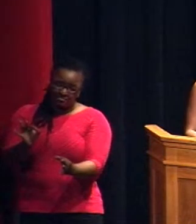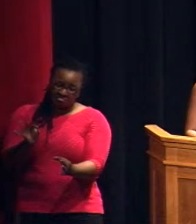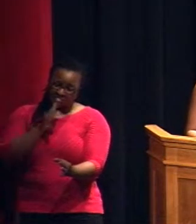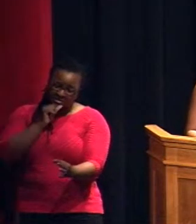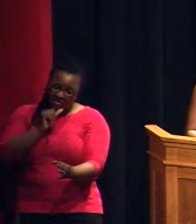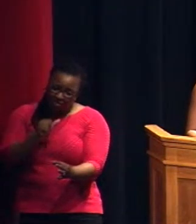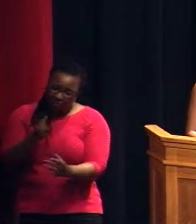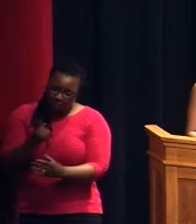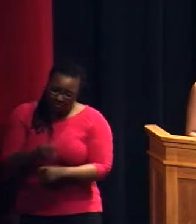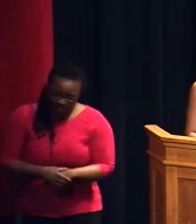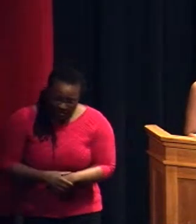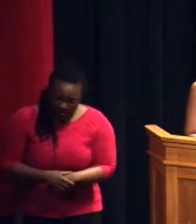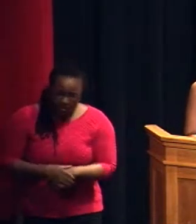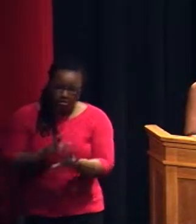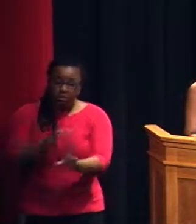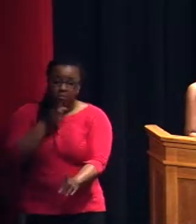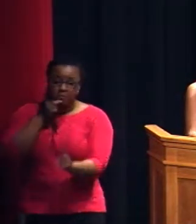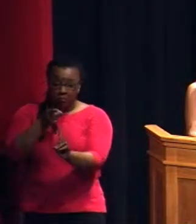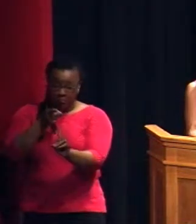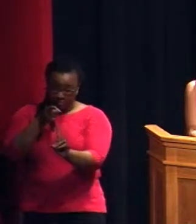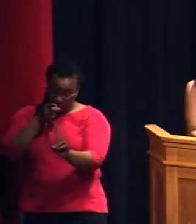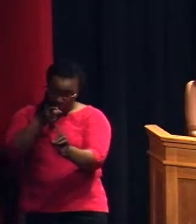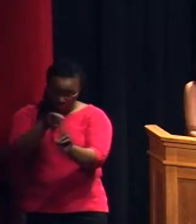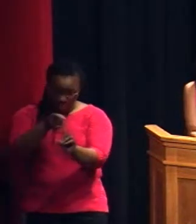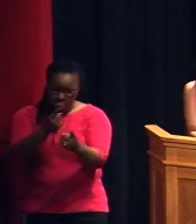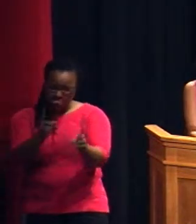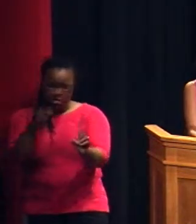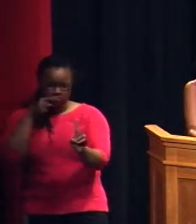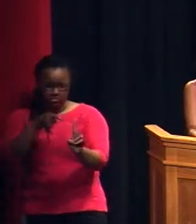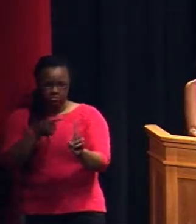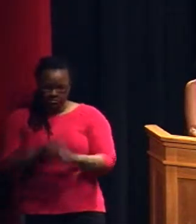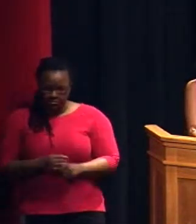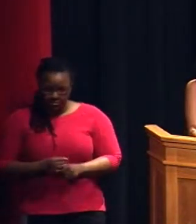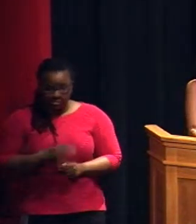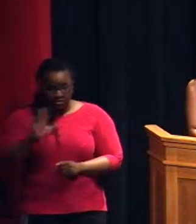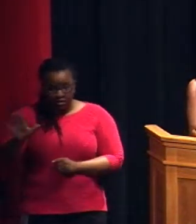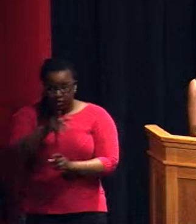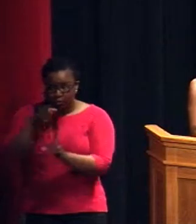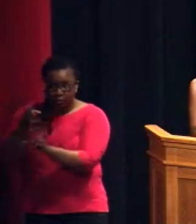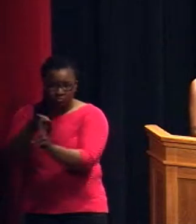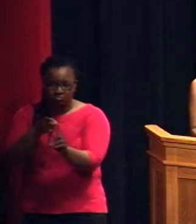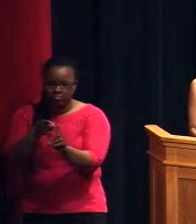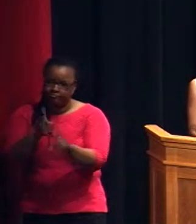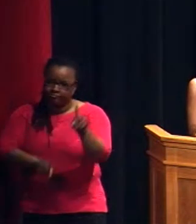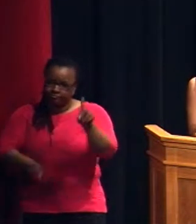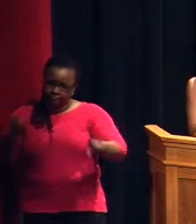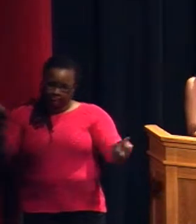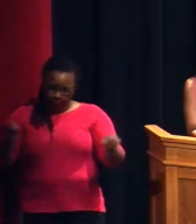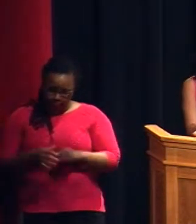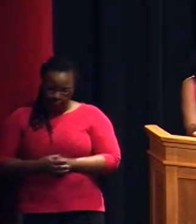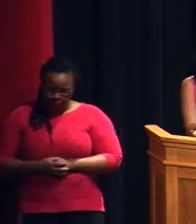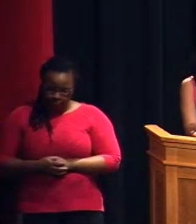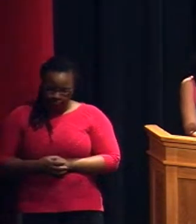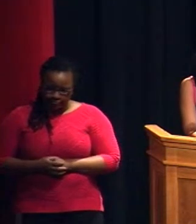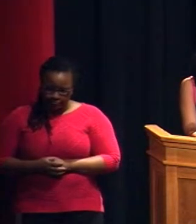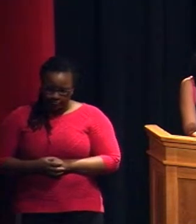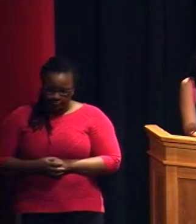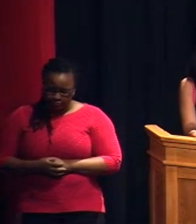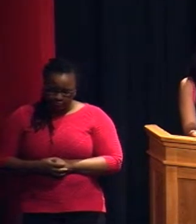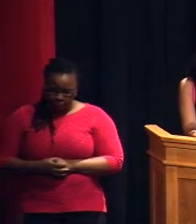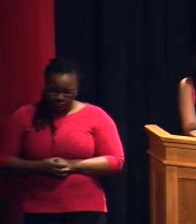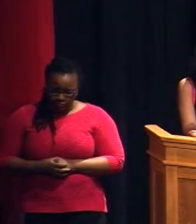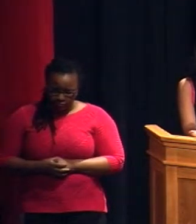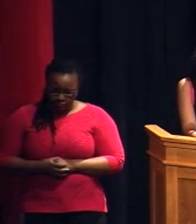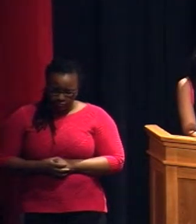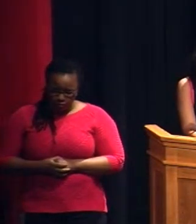you get to the point at the end that you strive for. And that point is different for everyone. The continuity found in all measures of